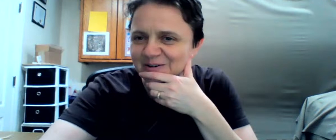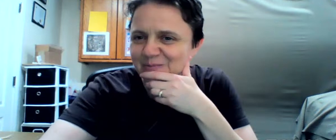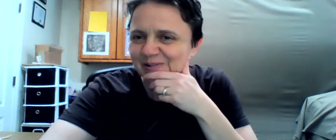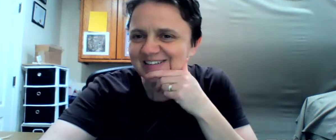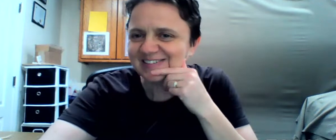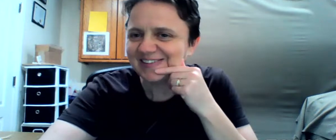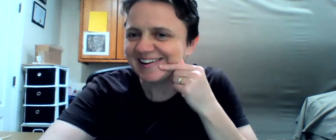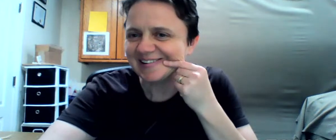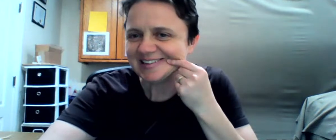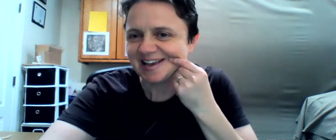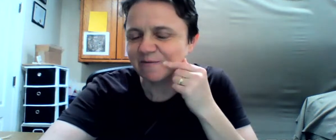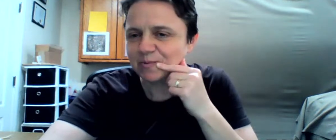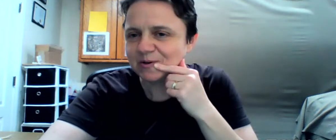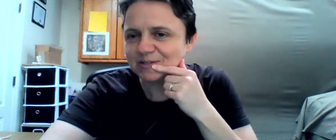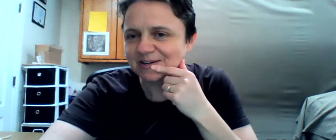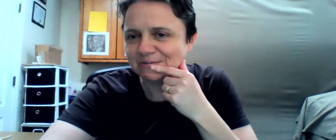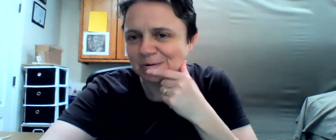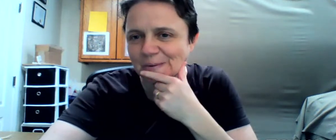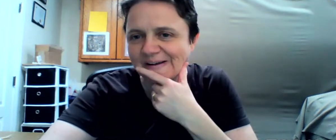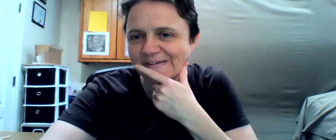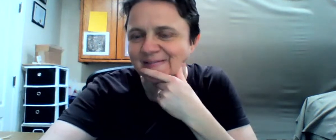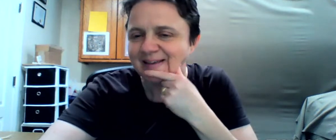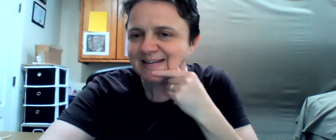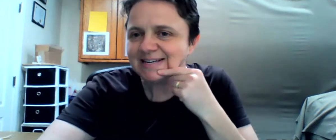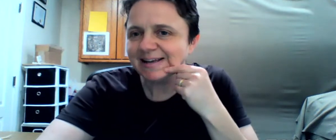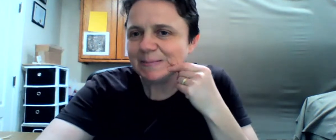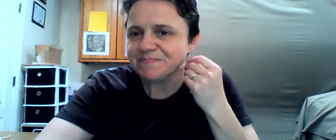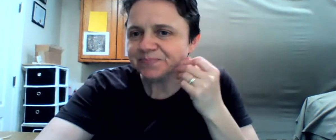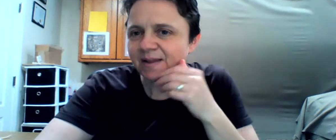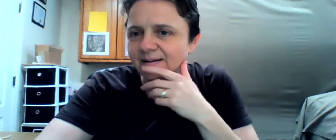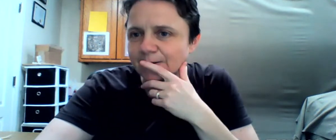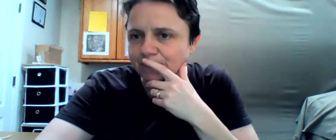my other monitor plugged in right now because I haven't been for a while.